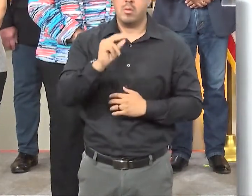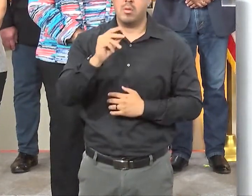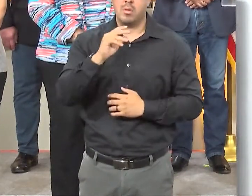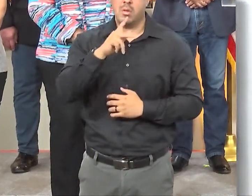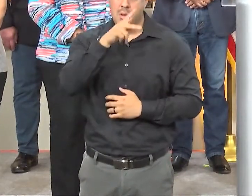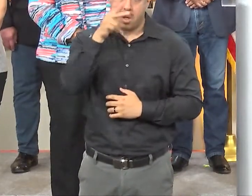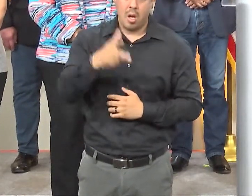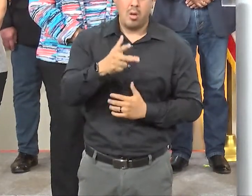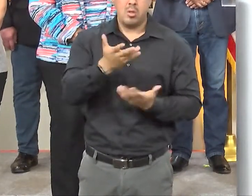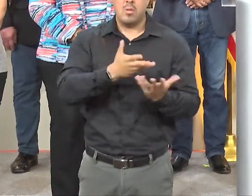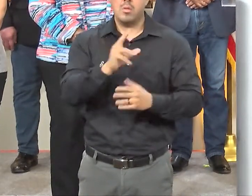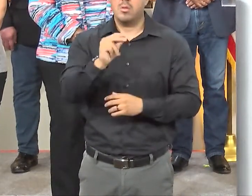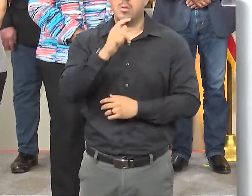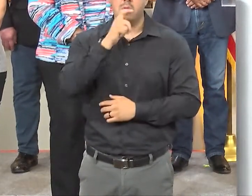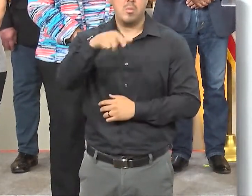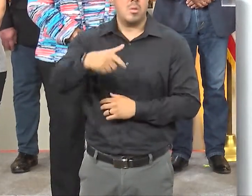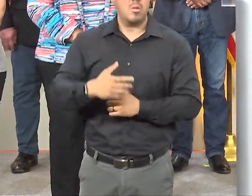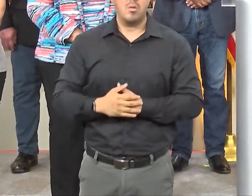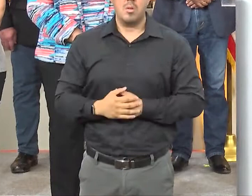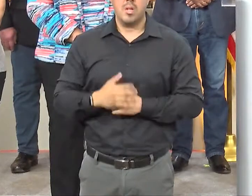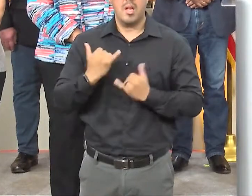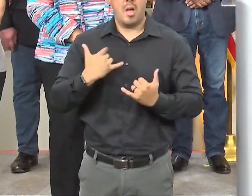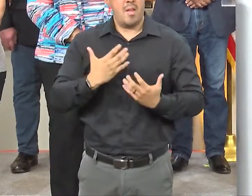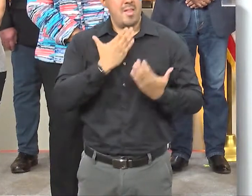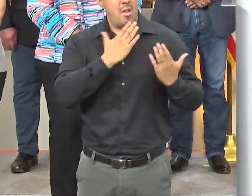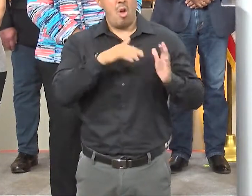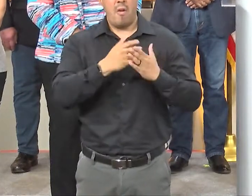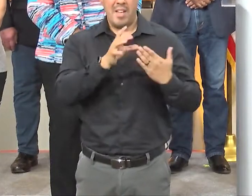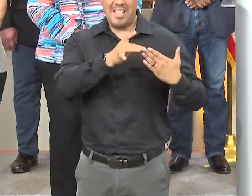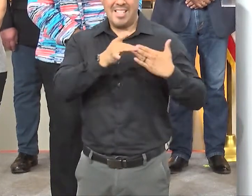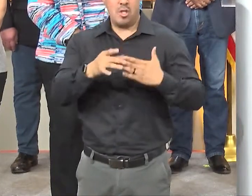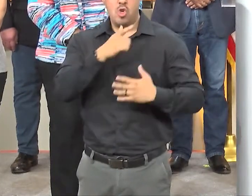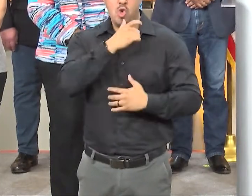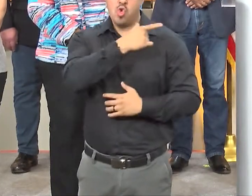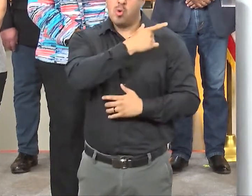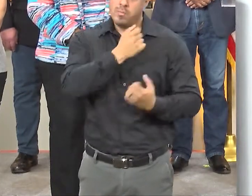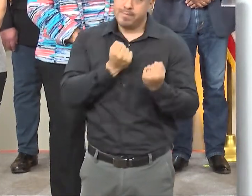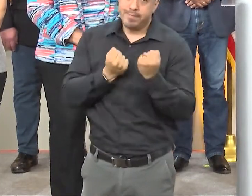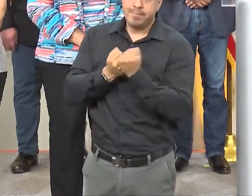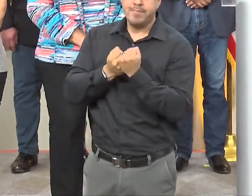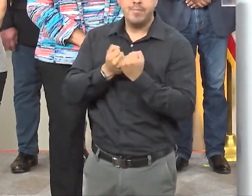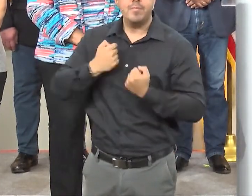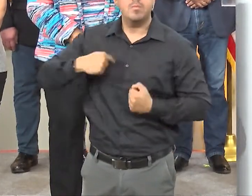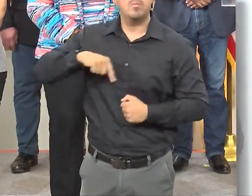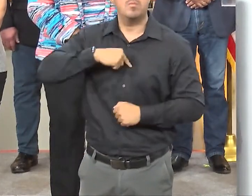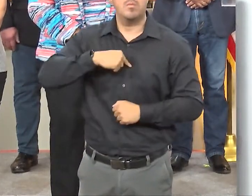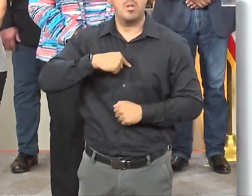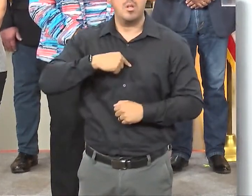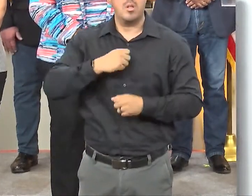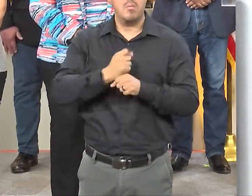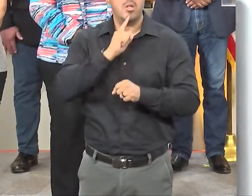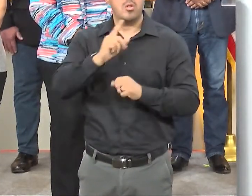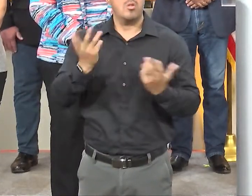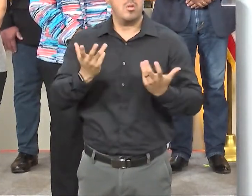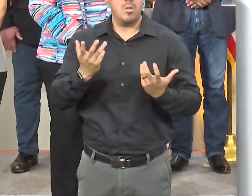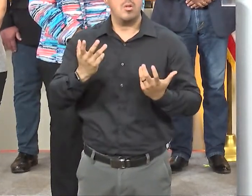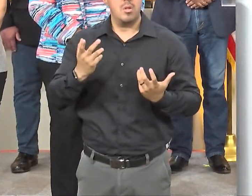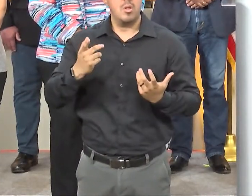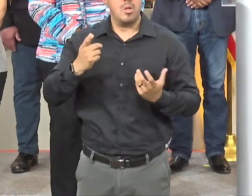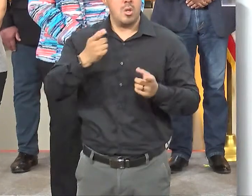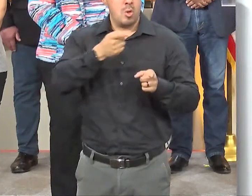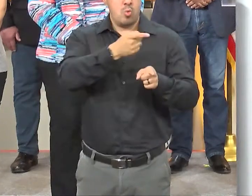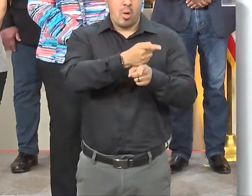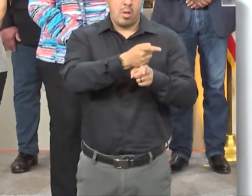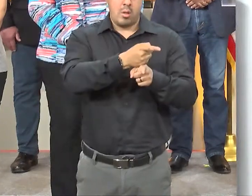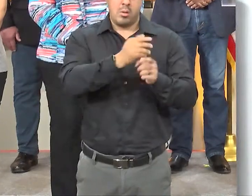I want to thank the leaders that are up here today who are standing up for all the rest of us to ensure that right is